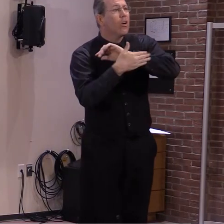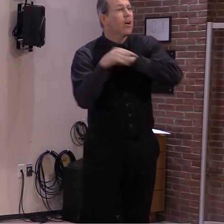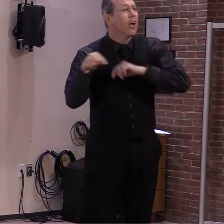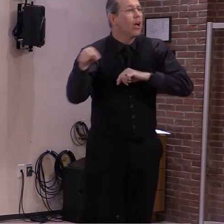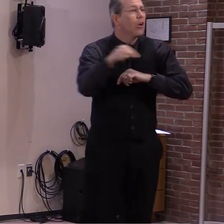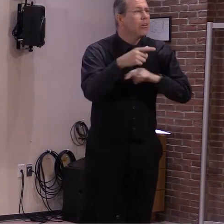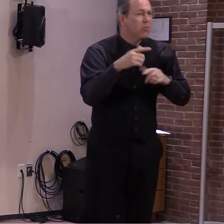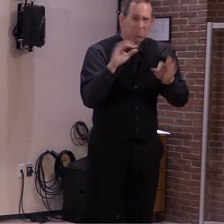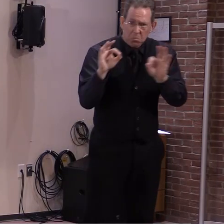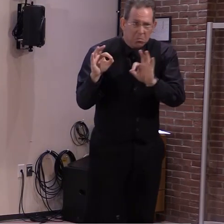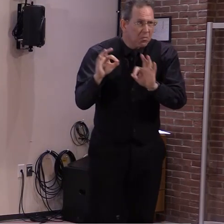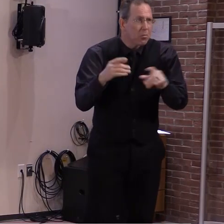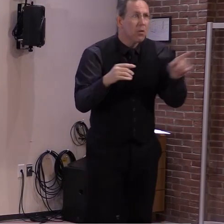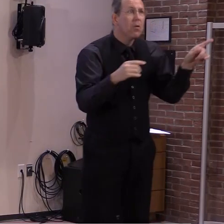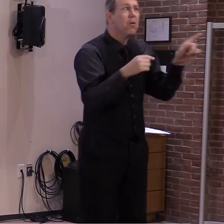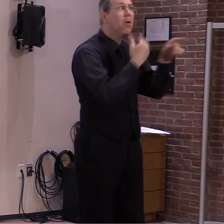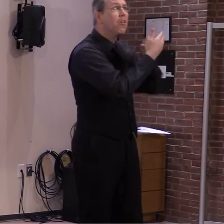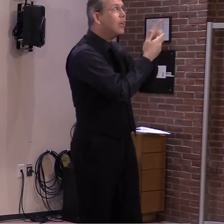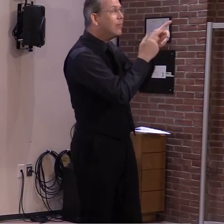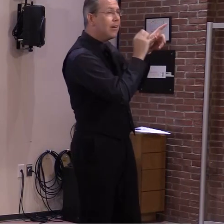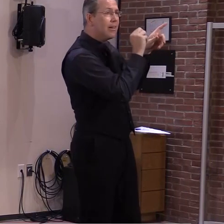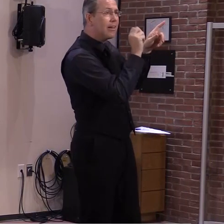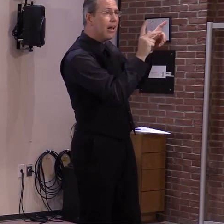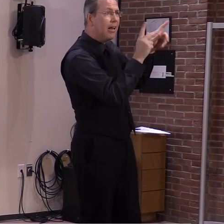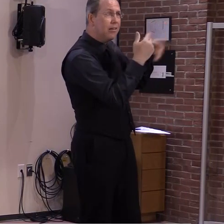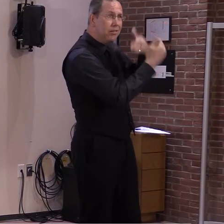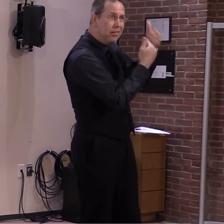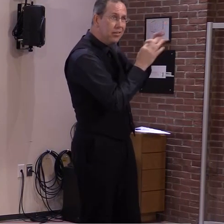do it. And we'll see how